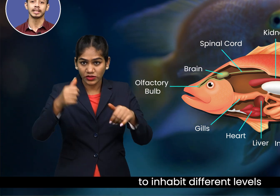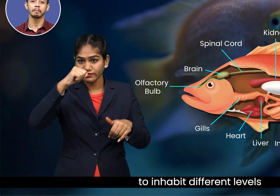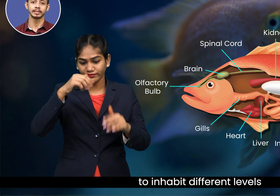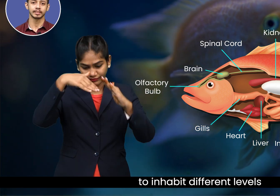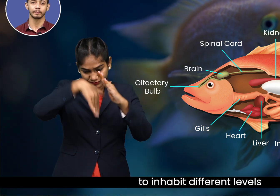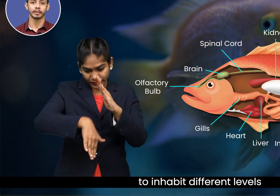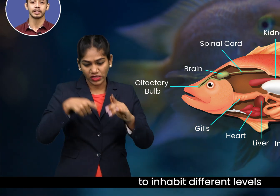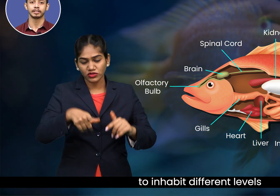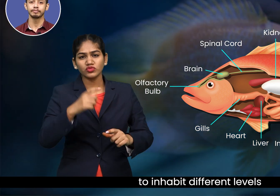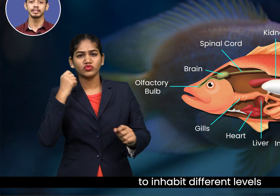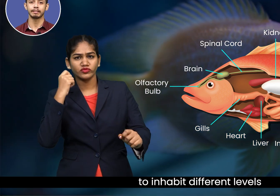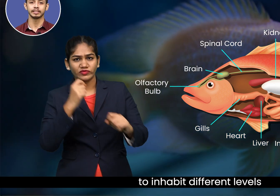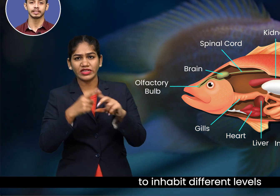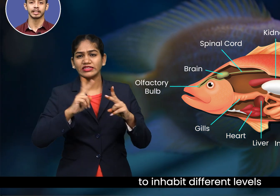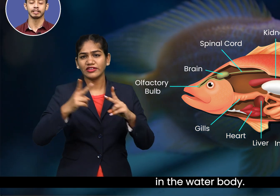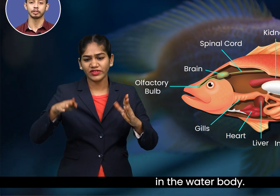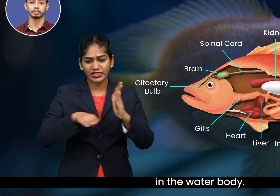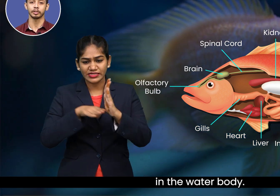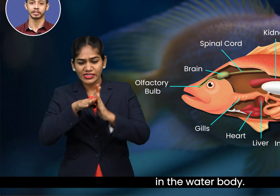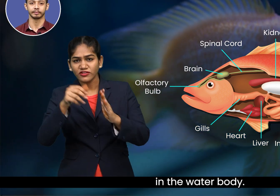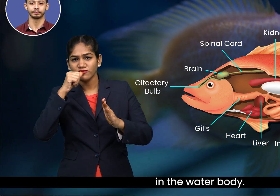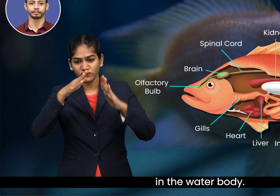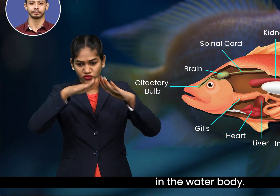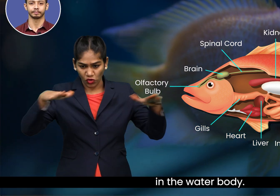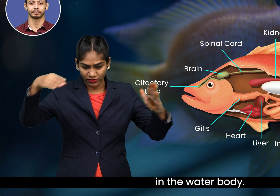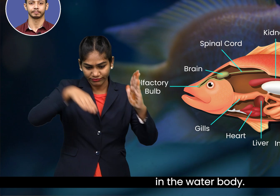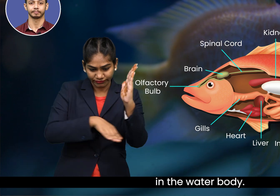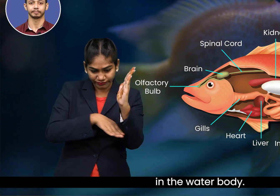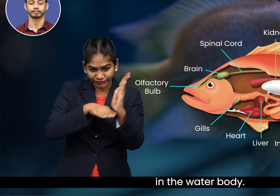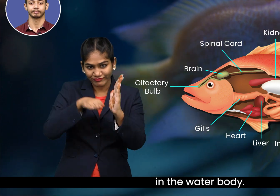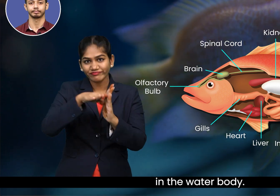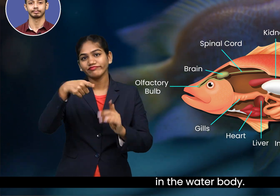to inhabit different levels in water body.